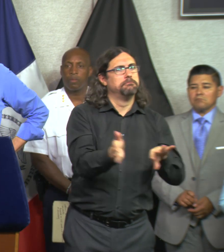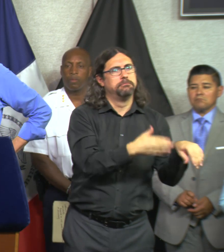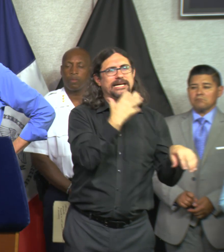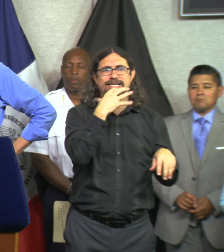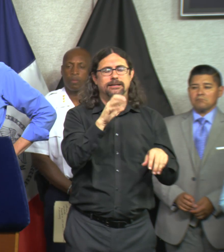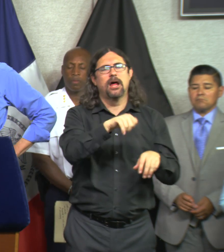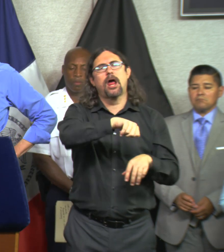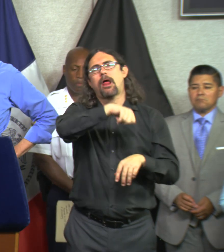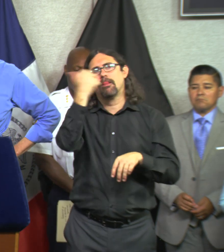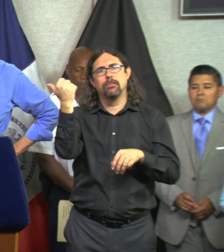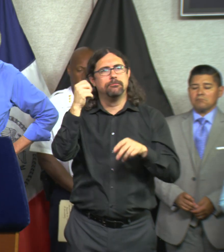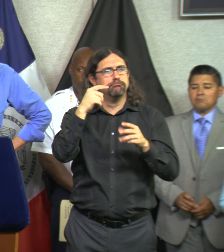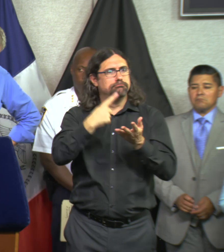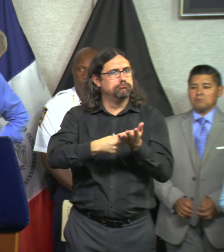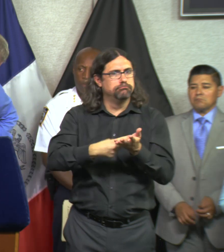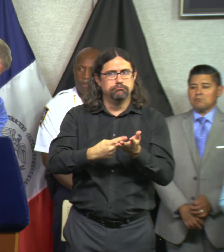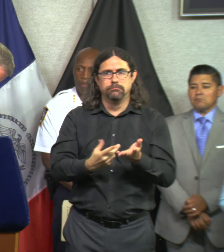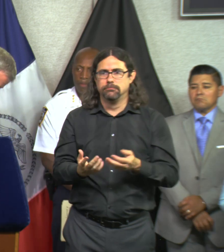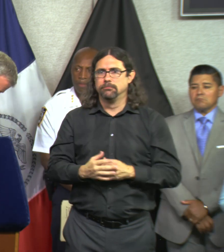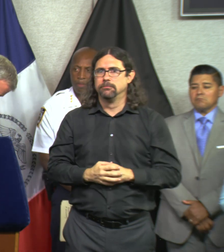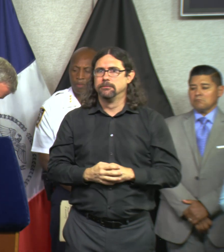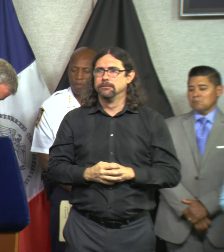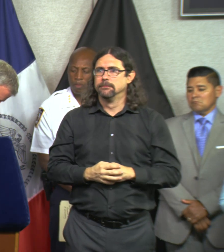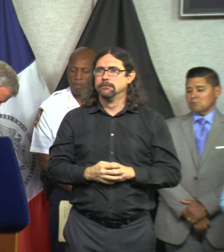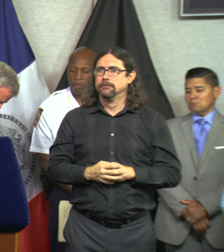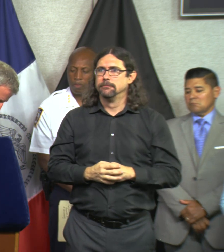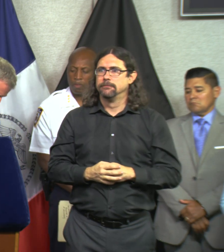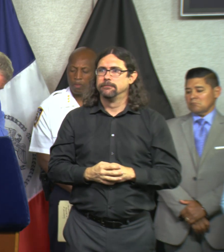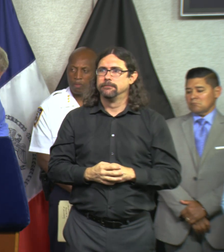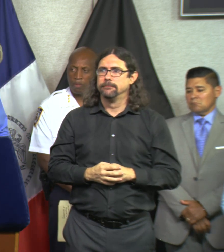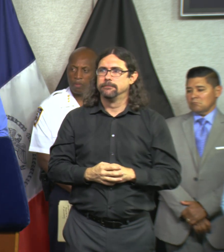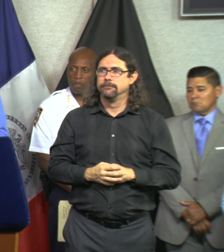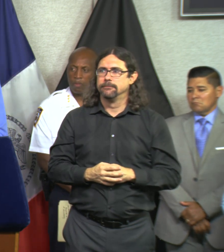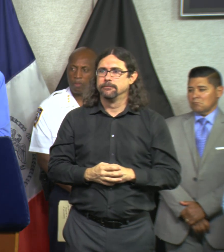Yes. Sorry, let me just pull